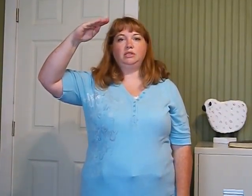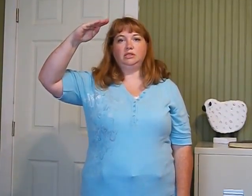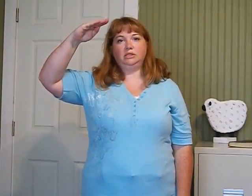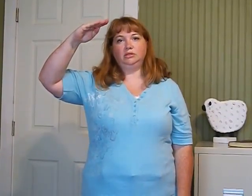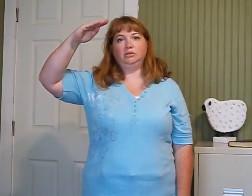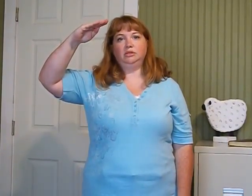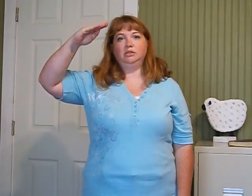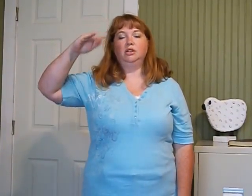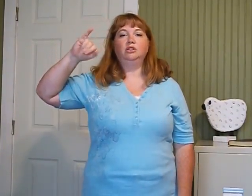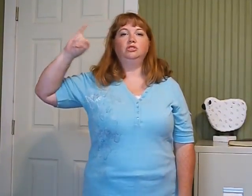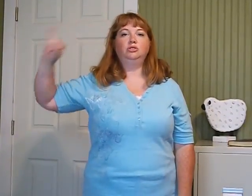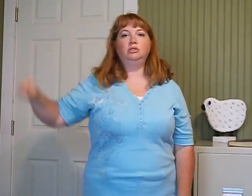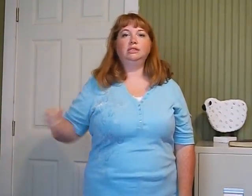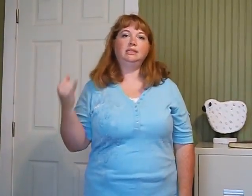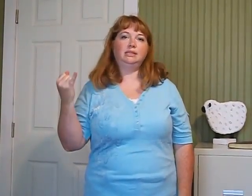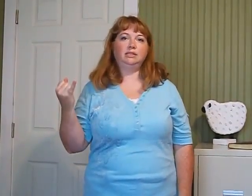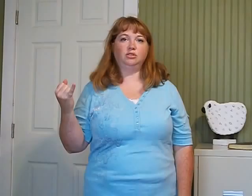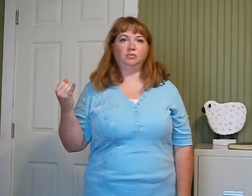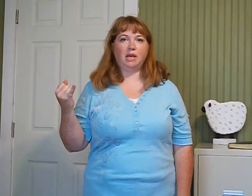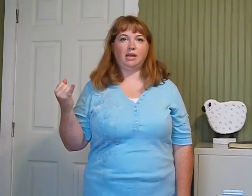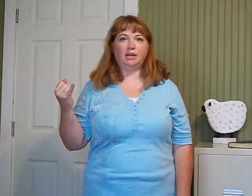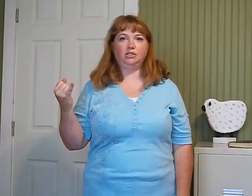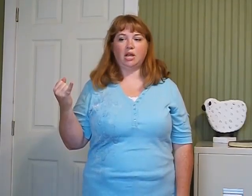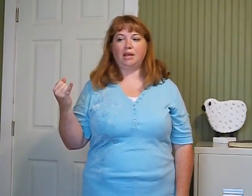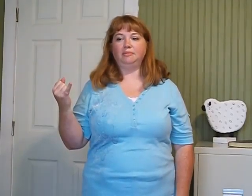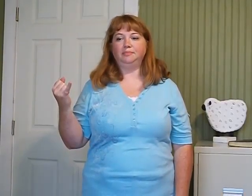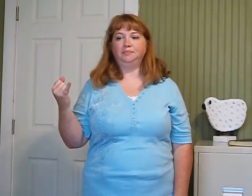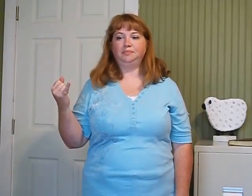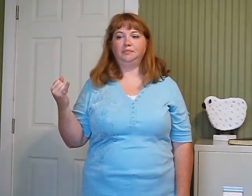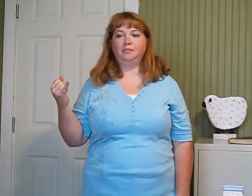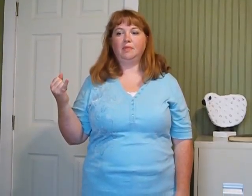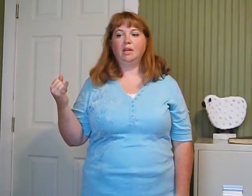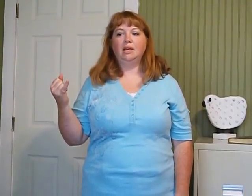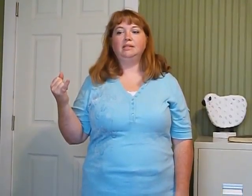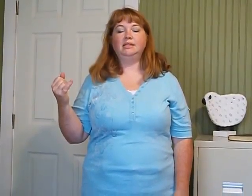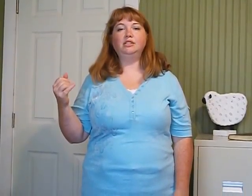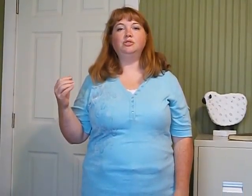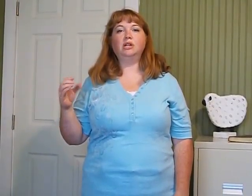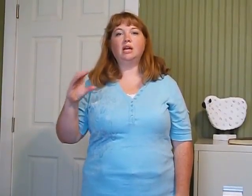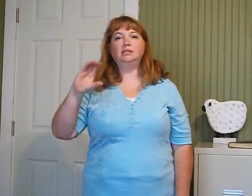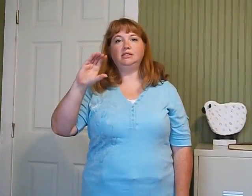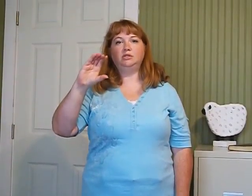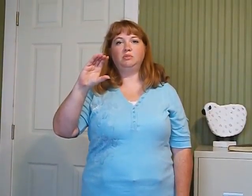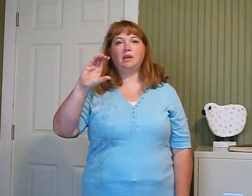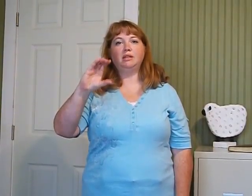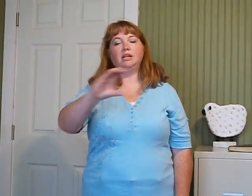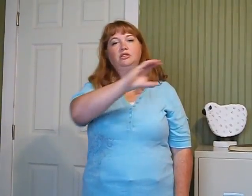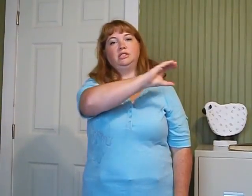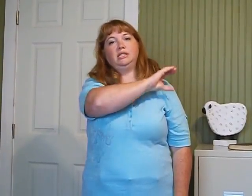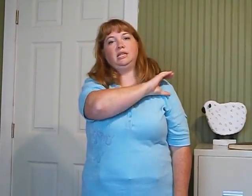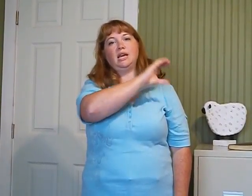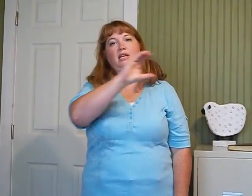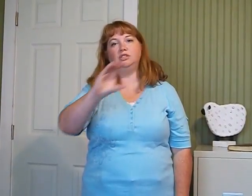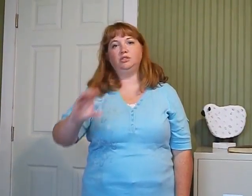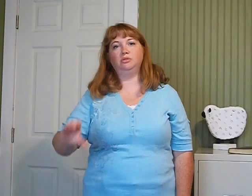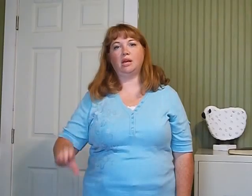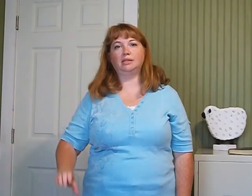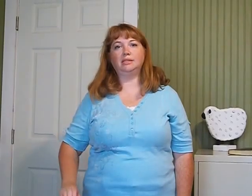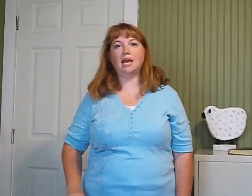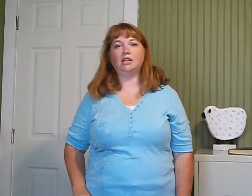we salute. Julius Caesar, make a J. Caesar Augustus, we make the letter C and do like a